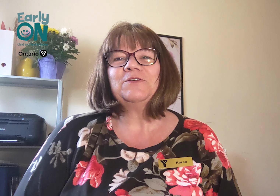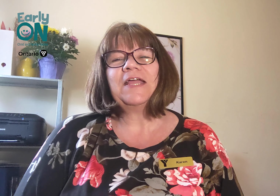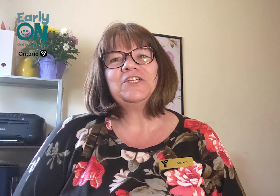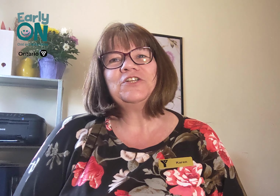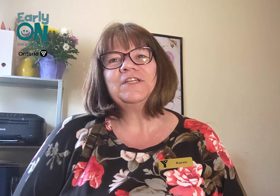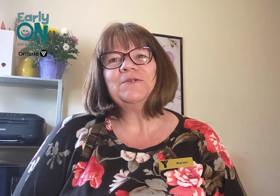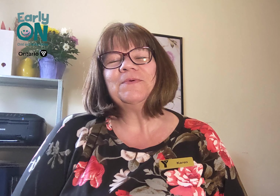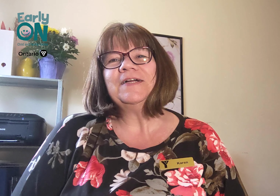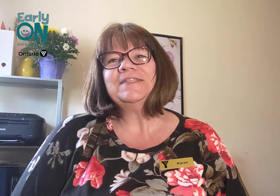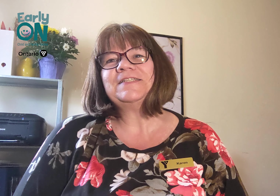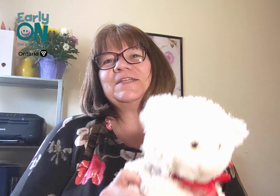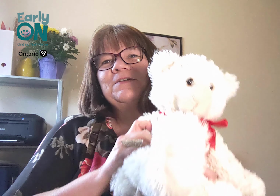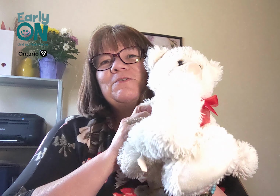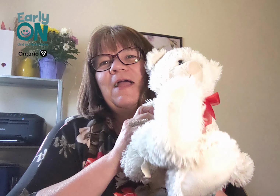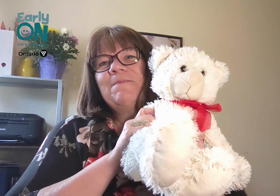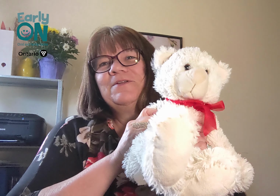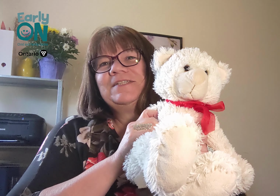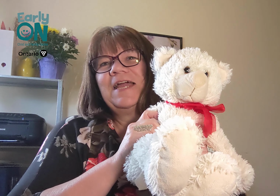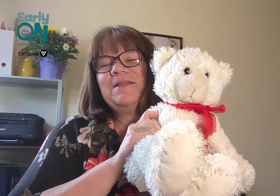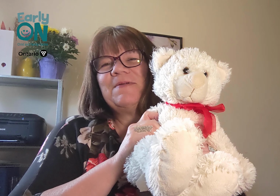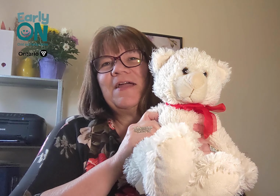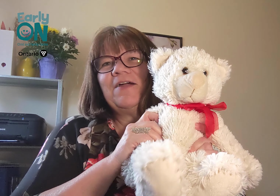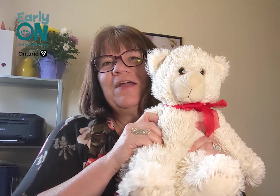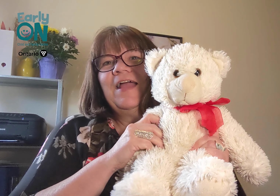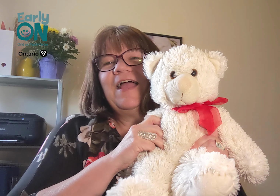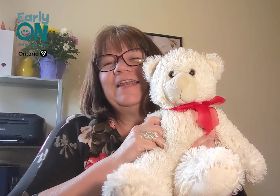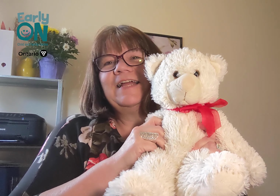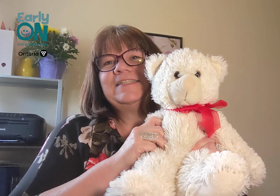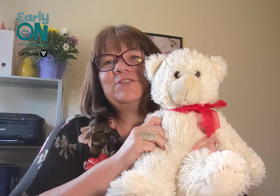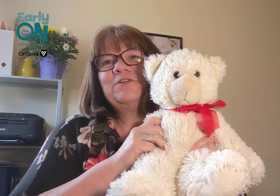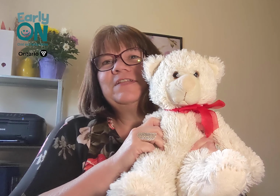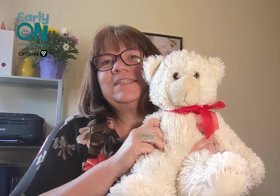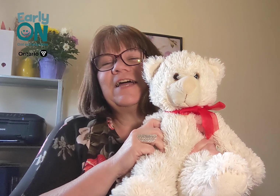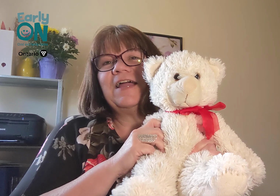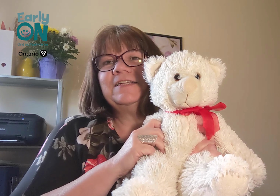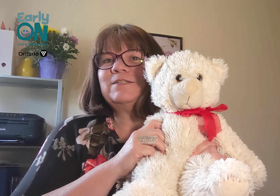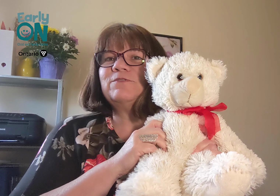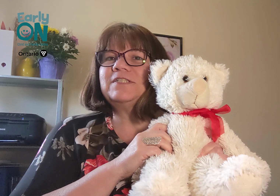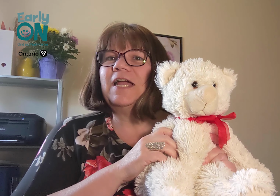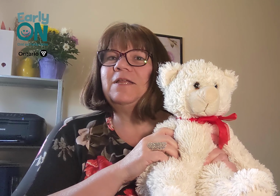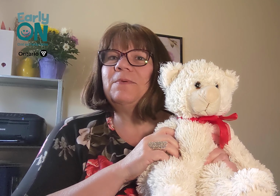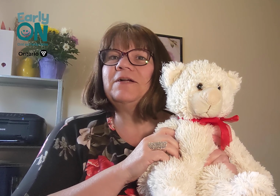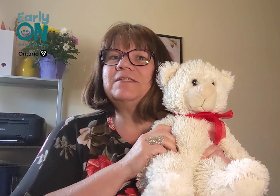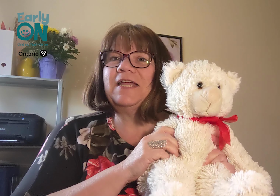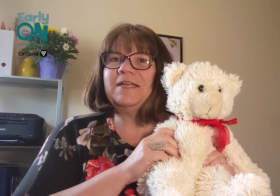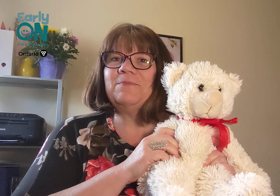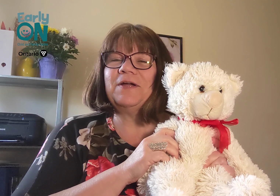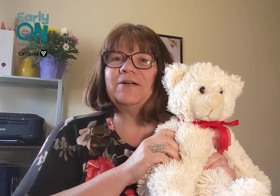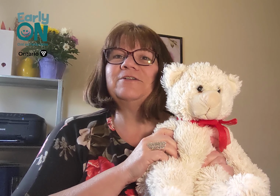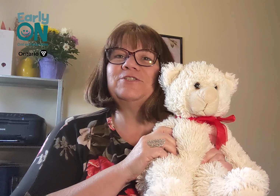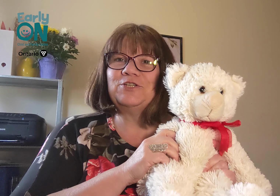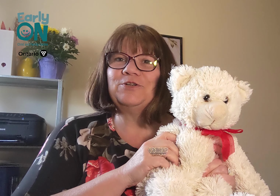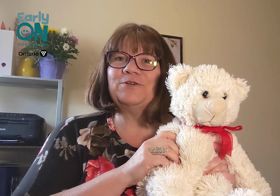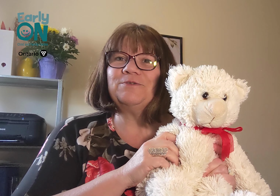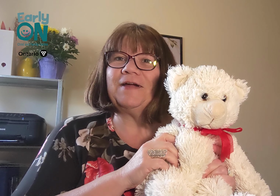get your little ones, grab your teddy bear, and let's learn the signs for Teddy Bear, Teddy Bear, Turn